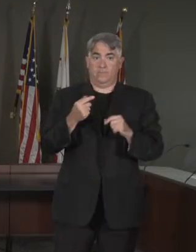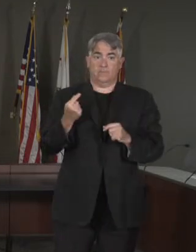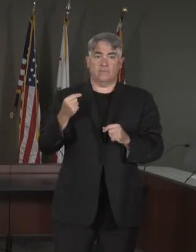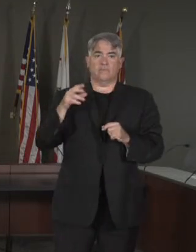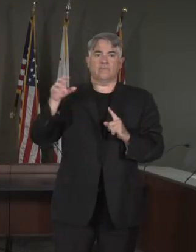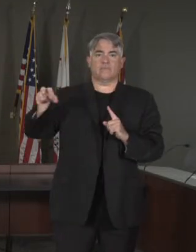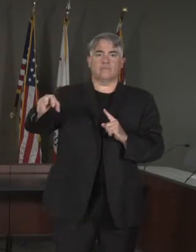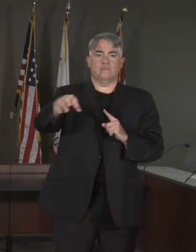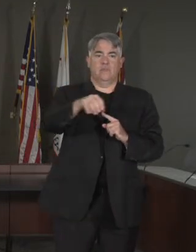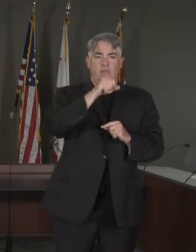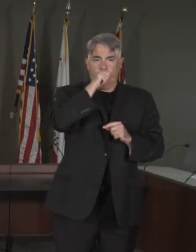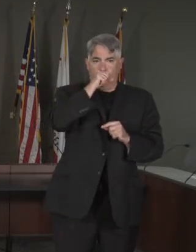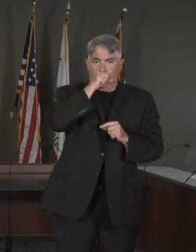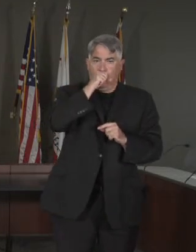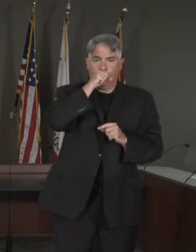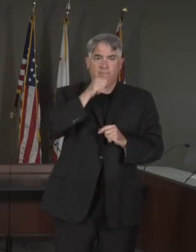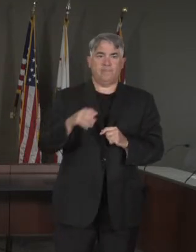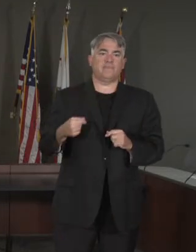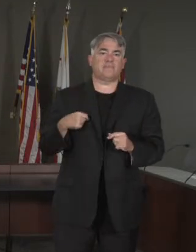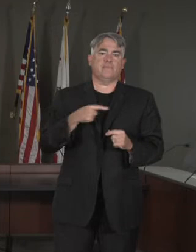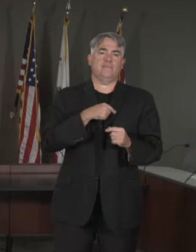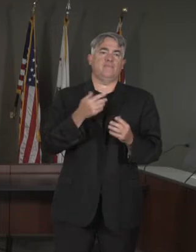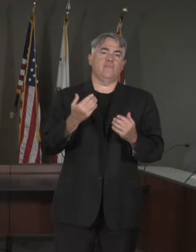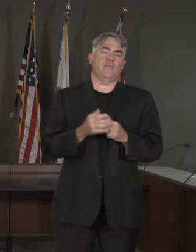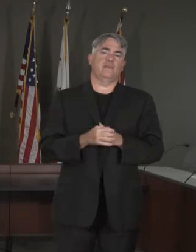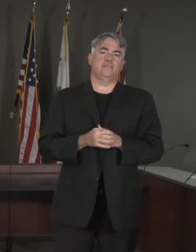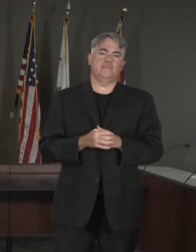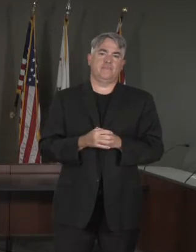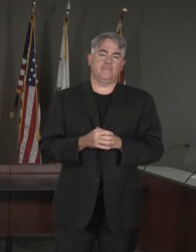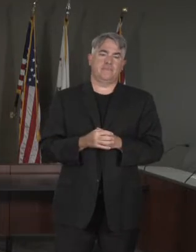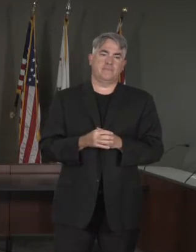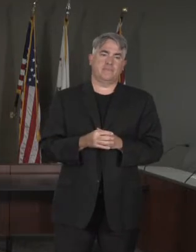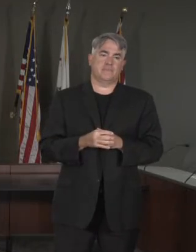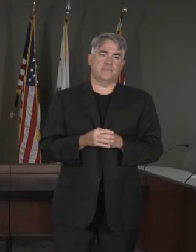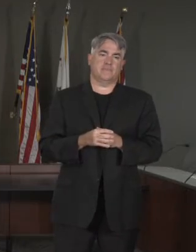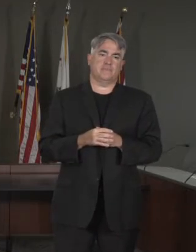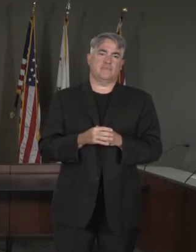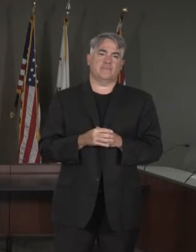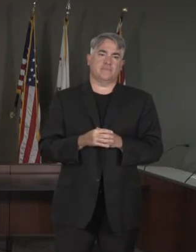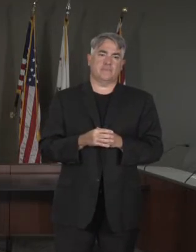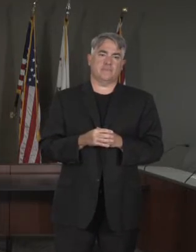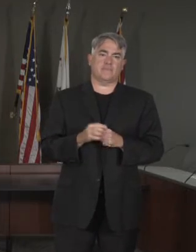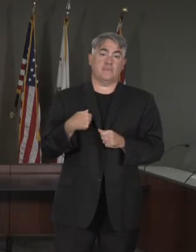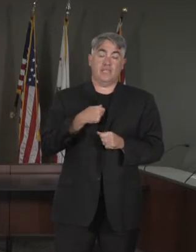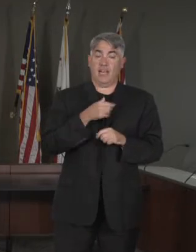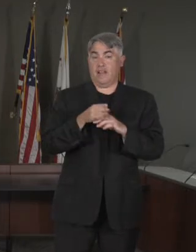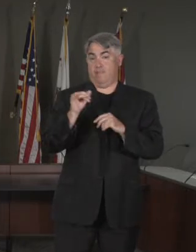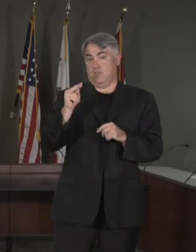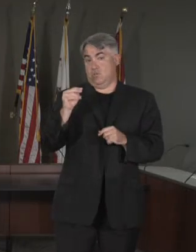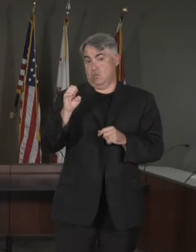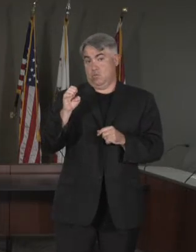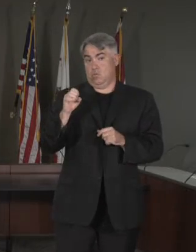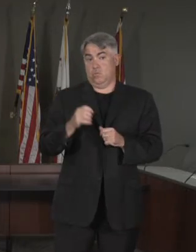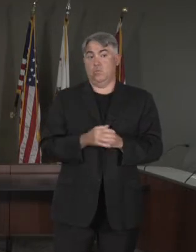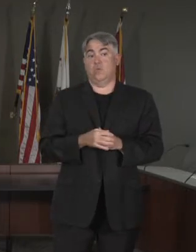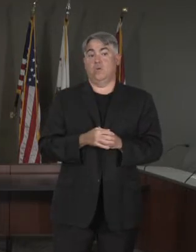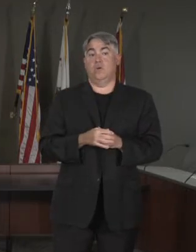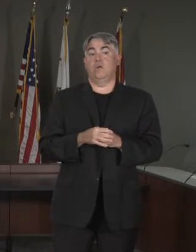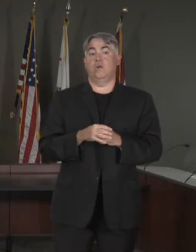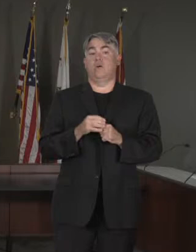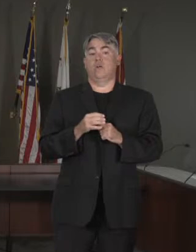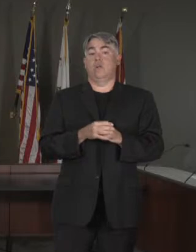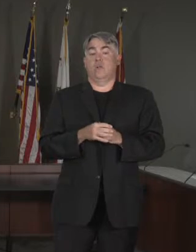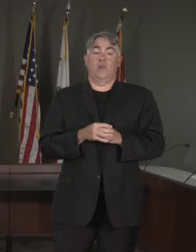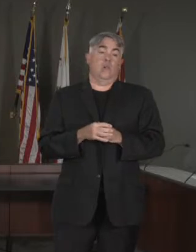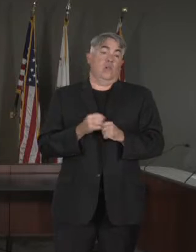go past June, we will be scaling back many of those. The vaccine will continue to be available at multiple locations throughout the county, in